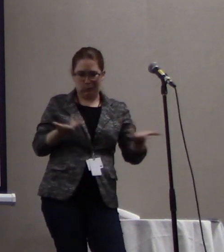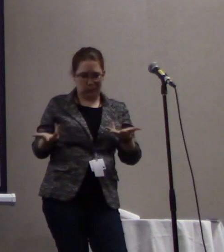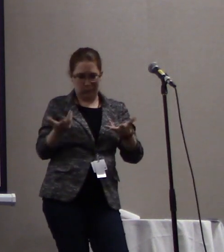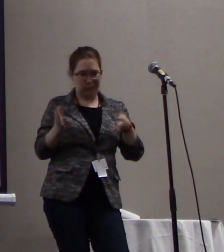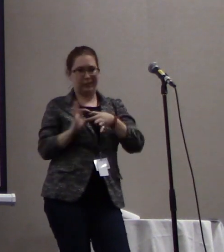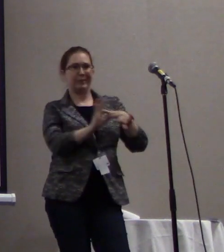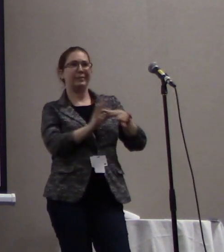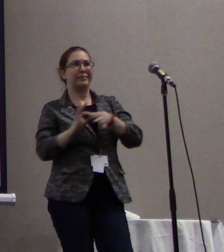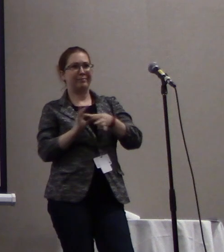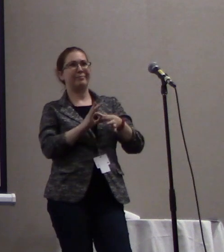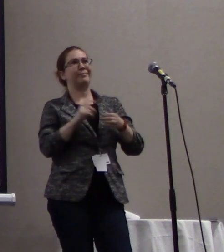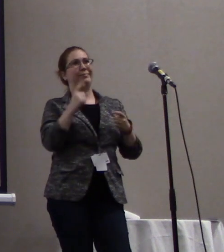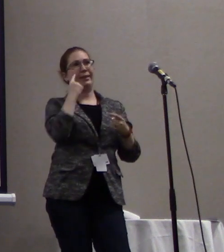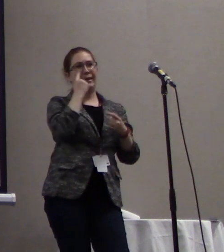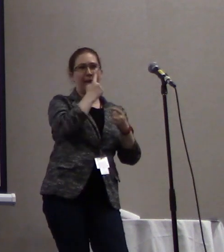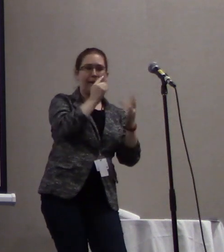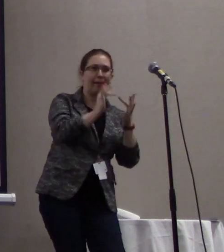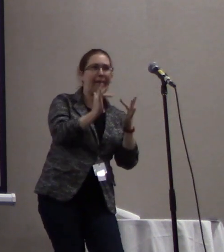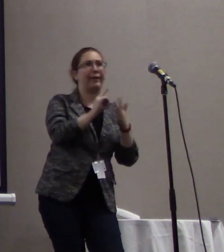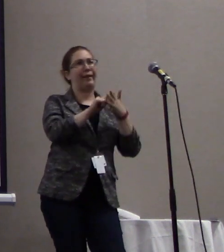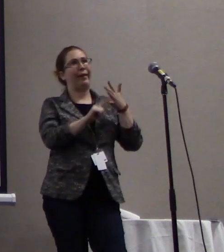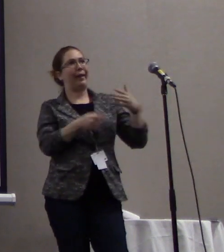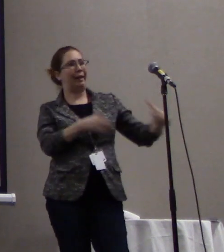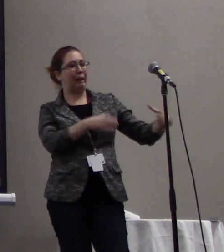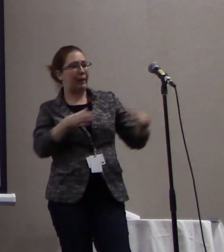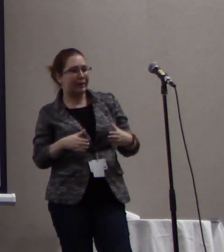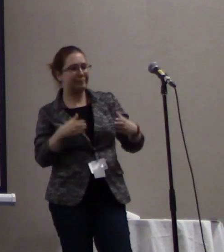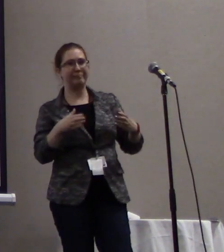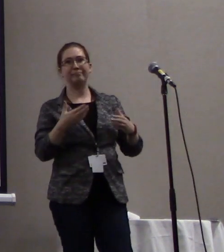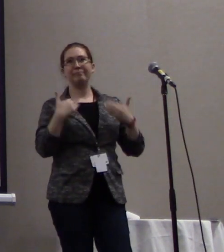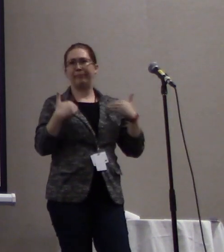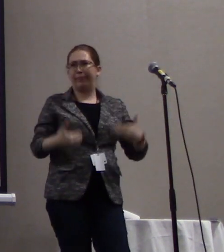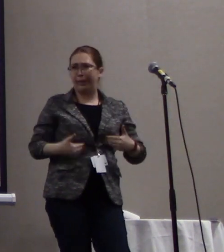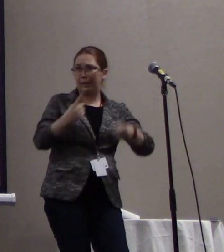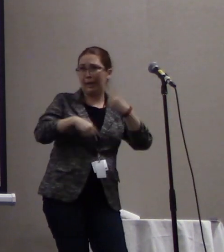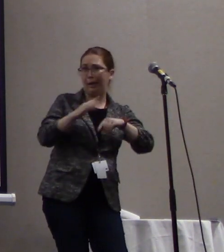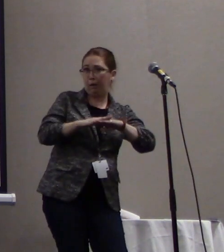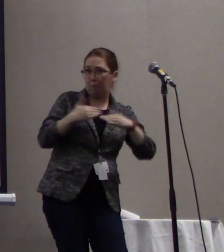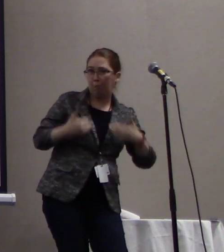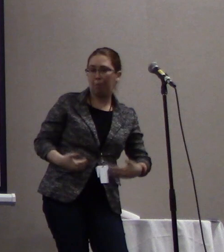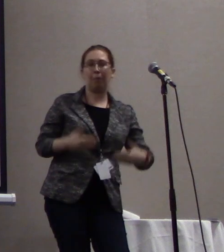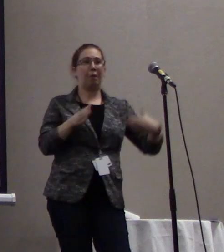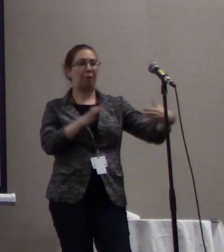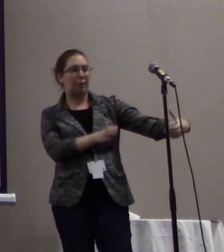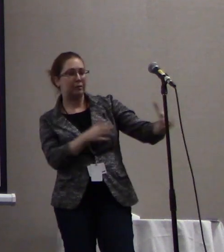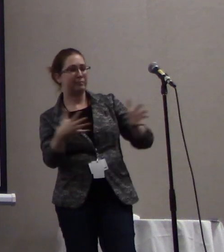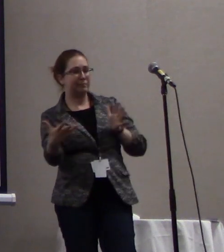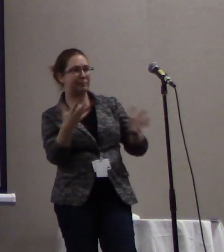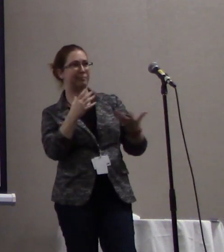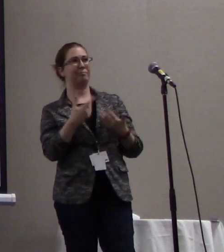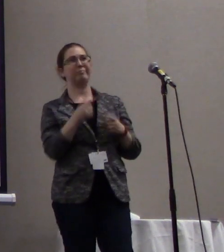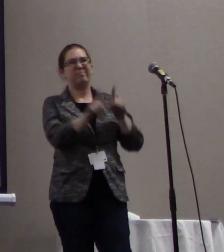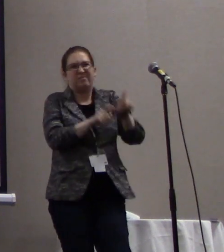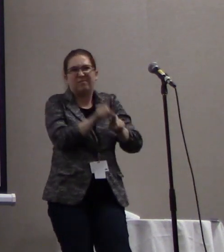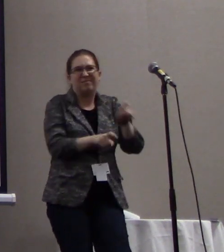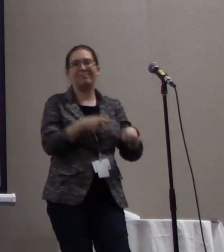interpret text into ASL with the eye contact and the body movement and things on the